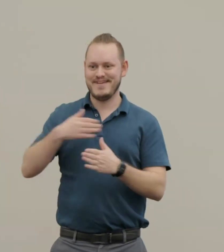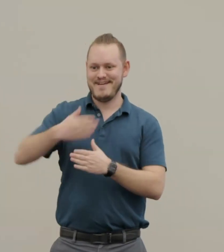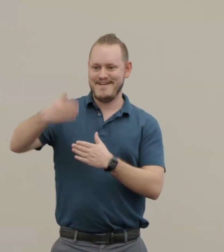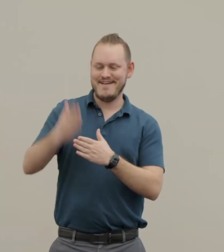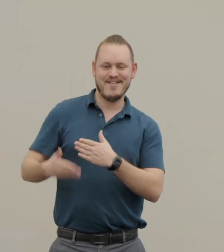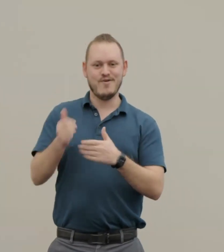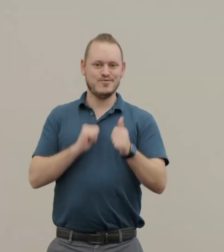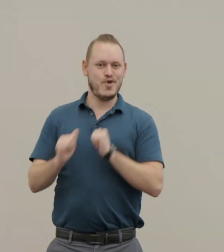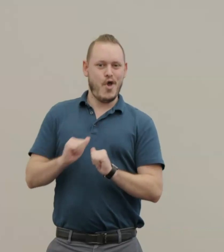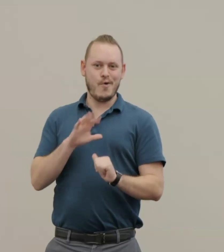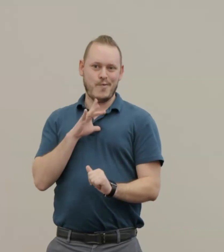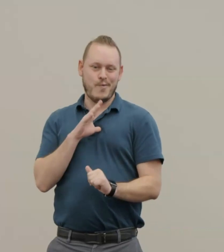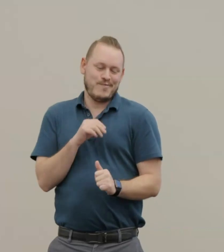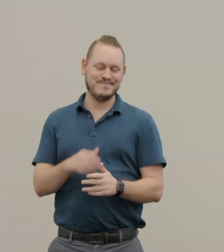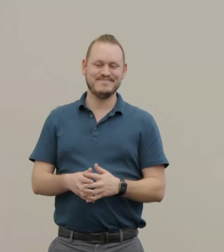so this is pretty cool.